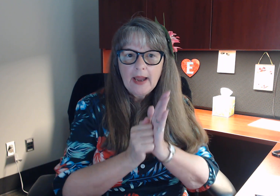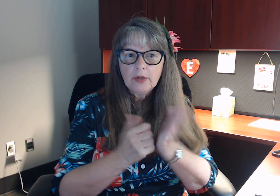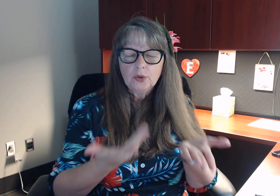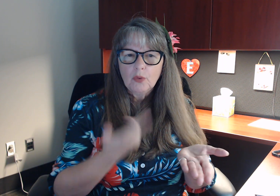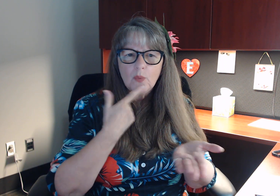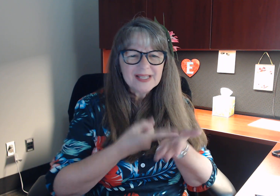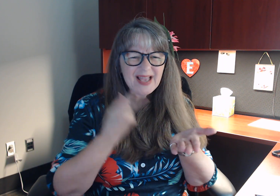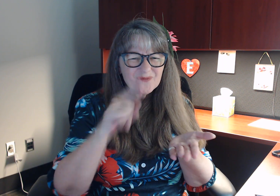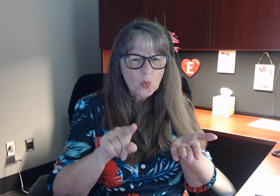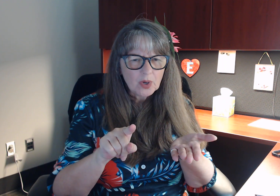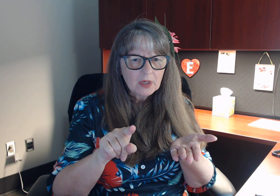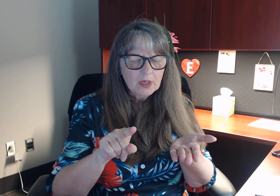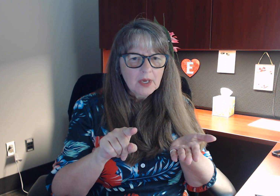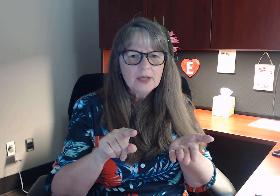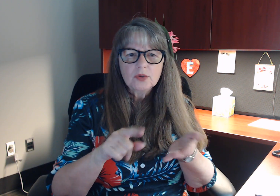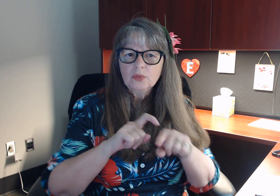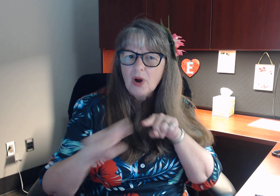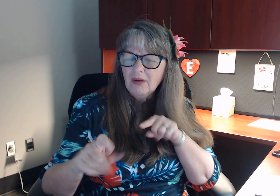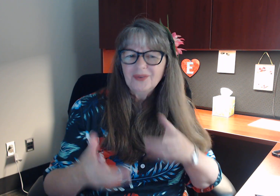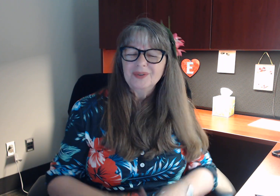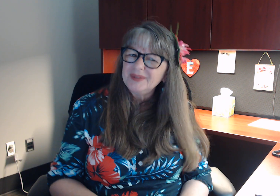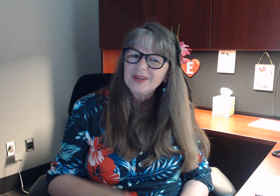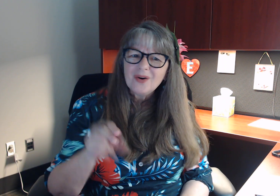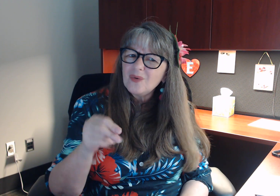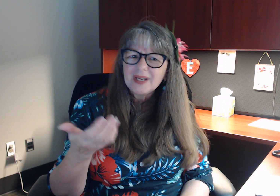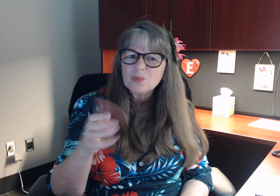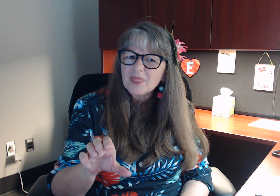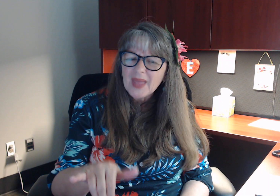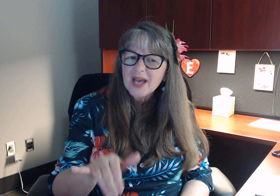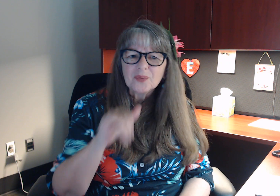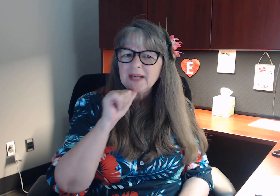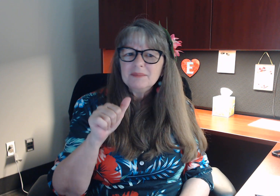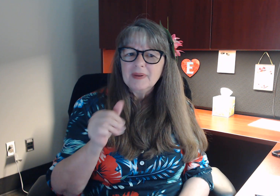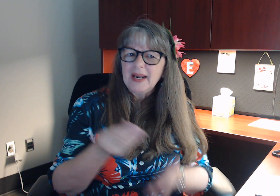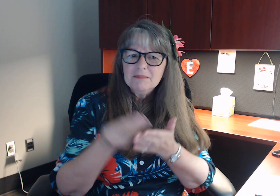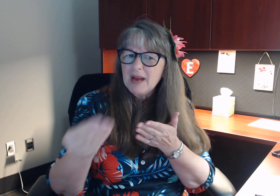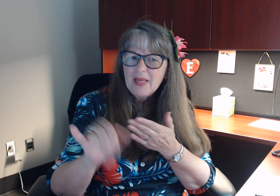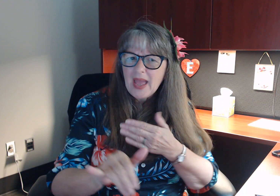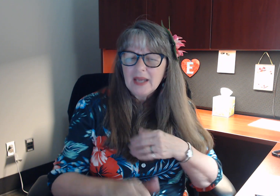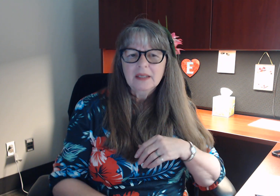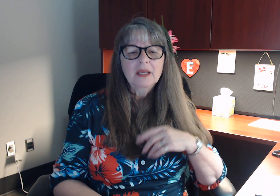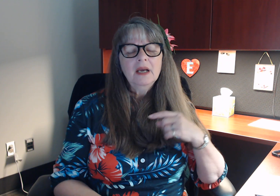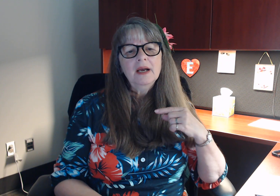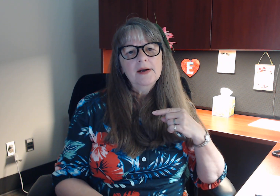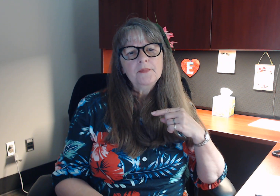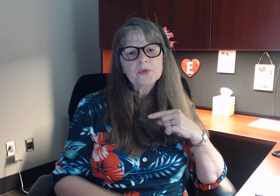and you're going, what is that for? And so you'll call and you're going, no, I didn't want that, or I didn't buy that. So you have